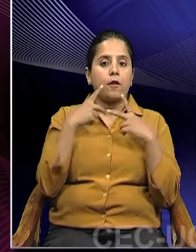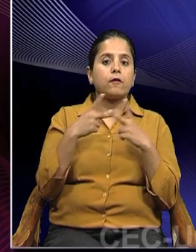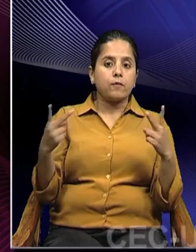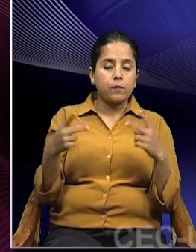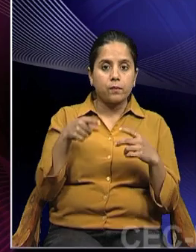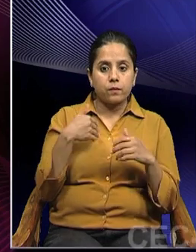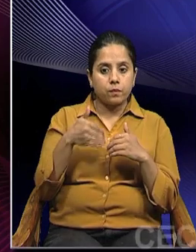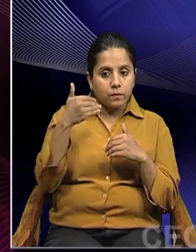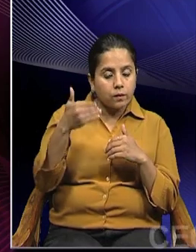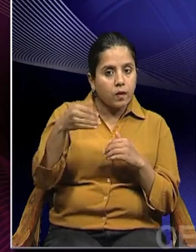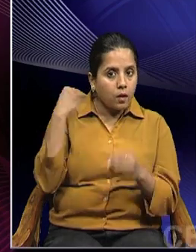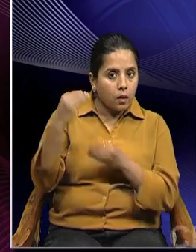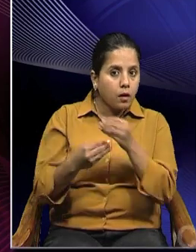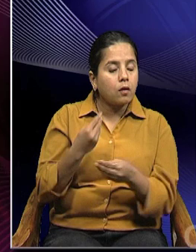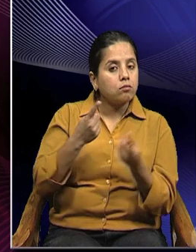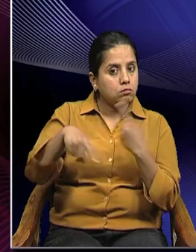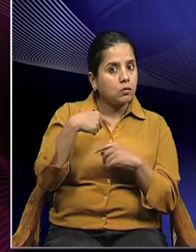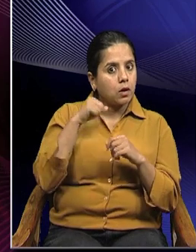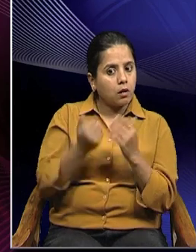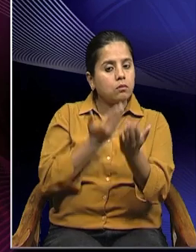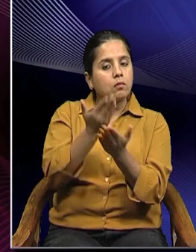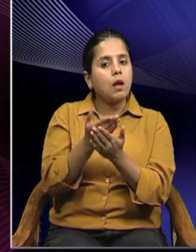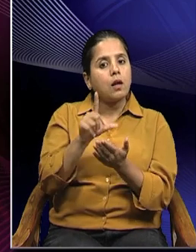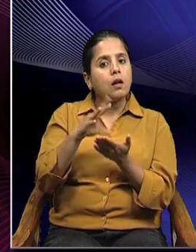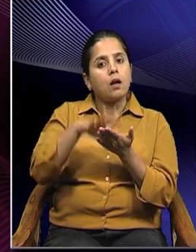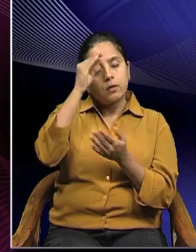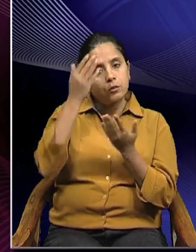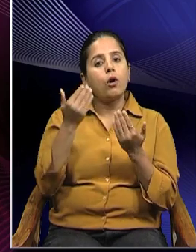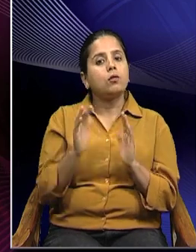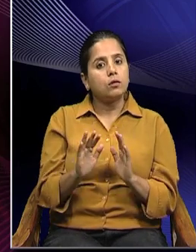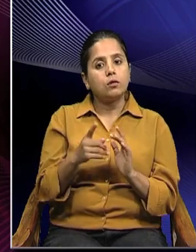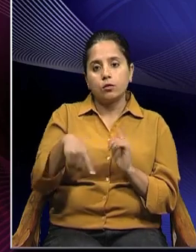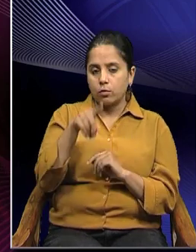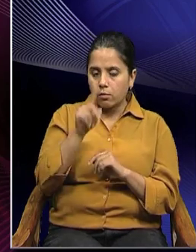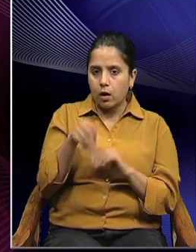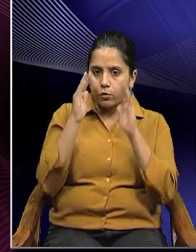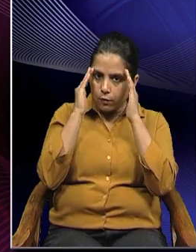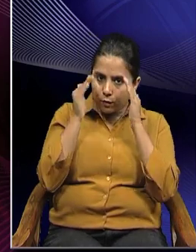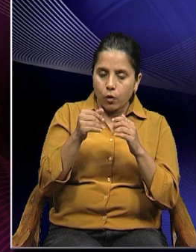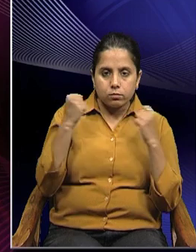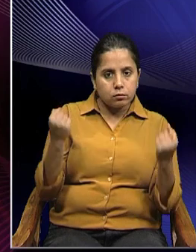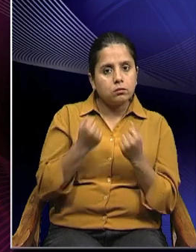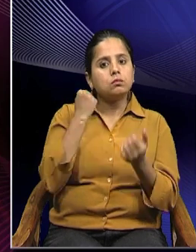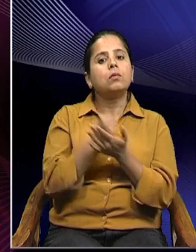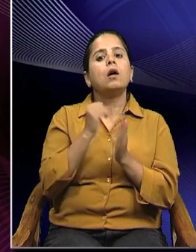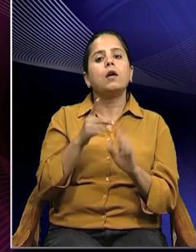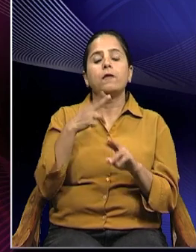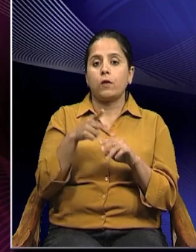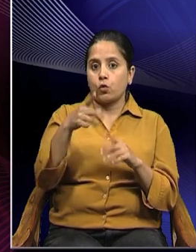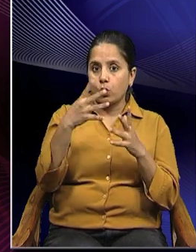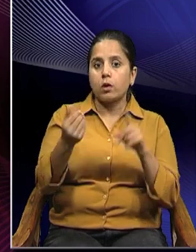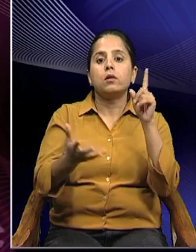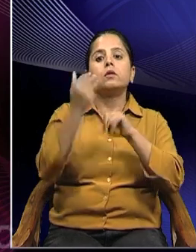to our coming generation, we can offer a lesson that yes, you have to concentrate on efforts if you really wish to